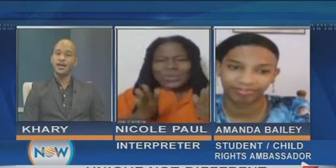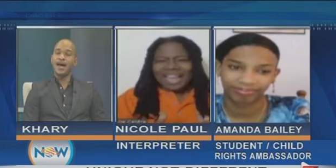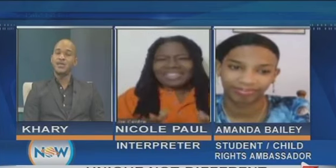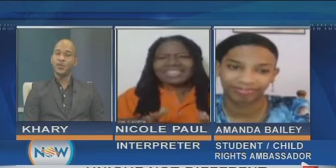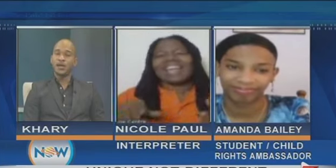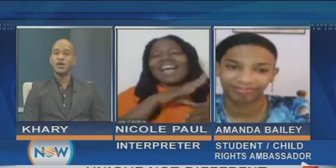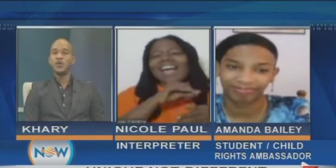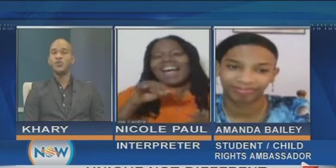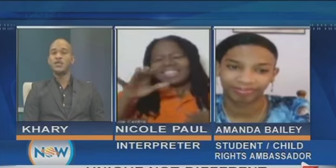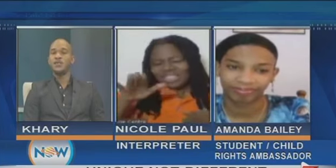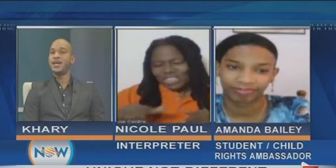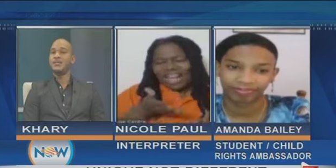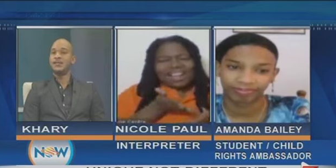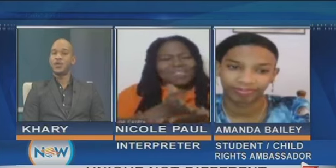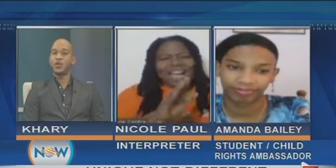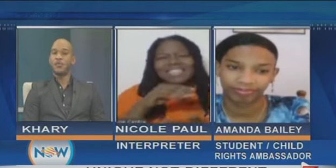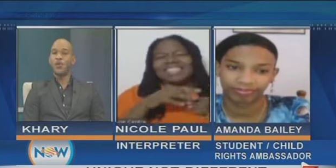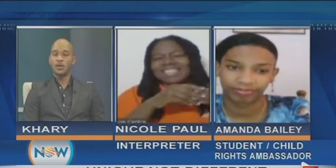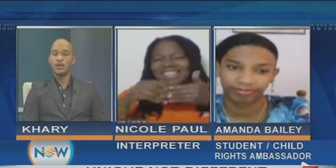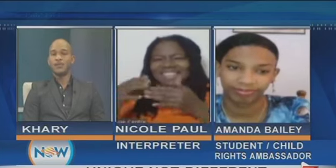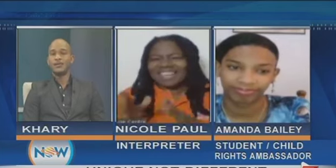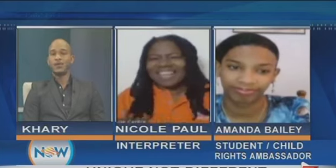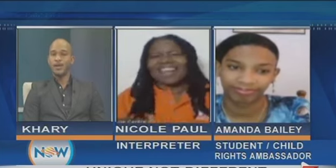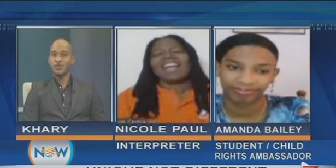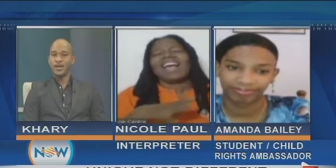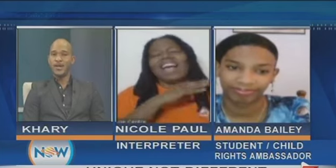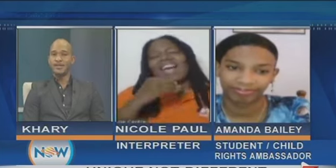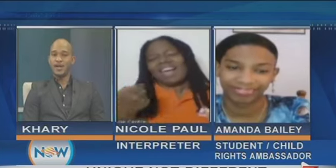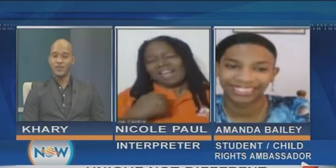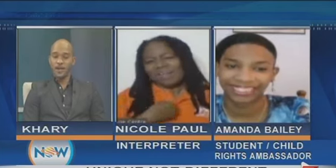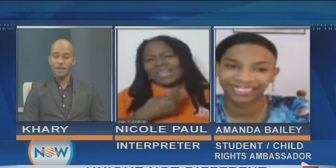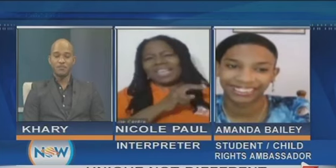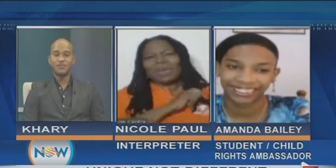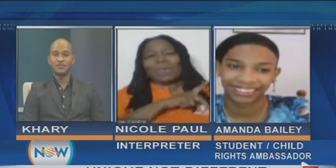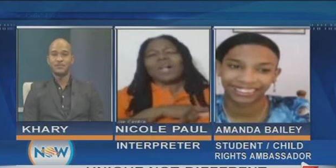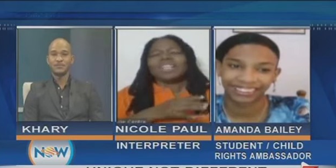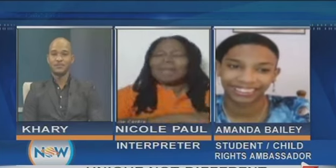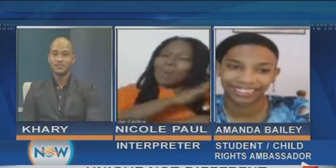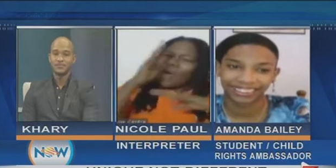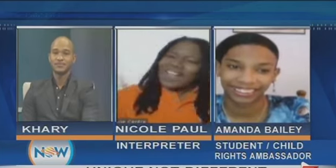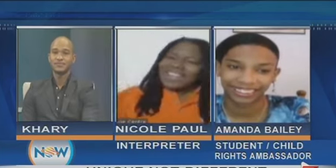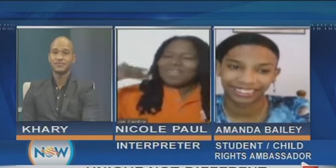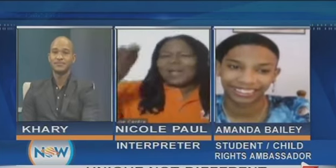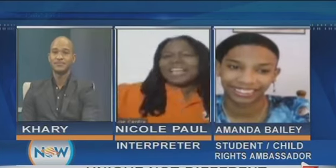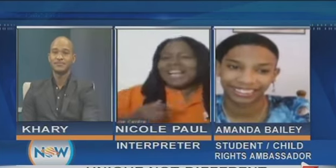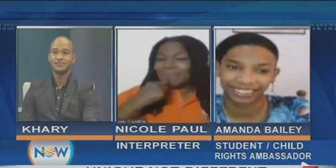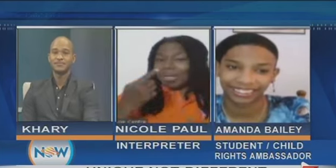interpreter as well, whose name is Nicole Paul. Good morning to my guests and welcome.